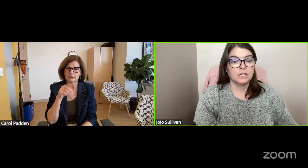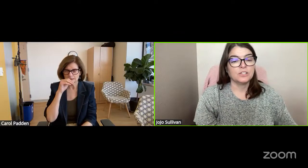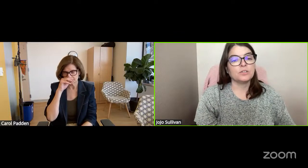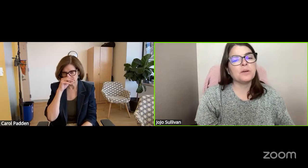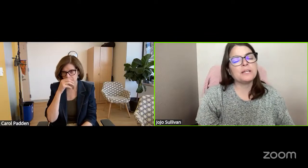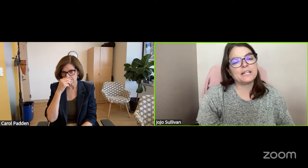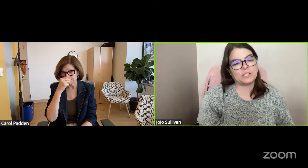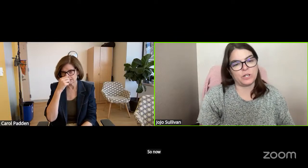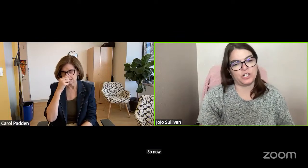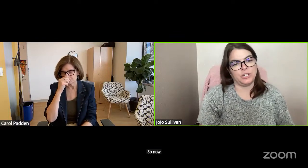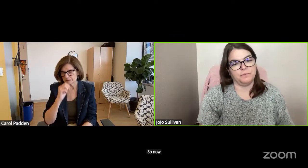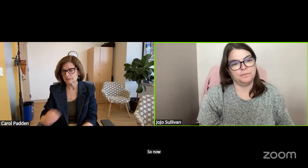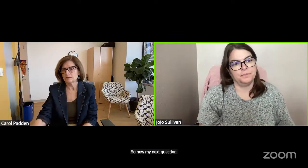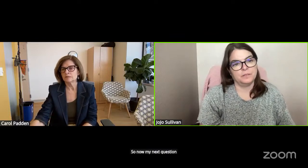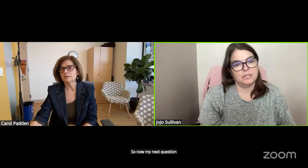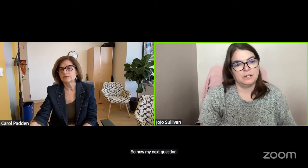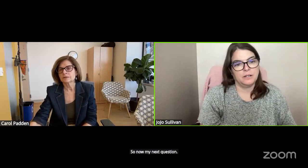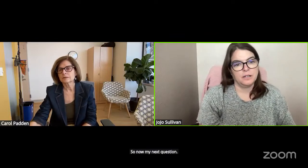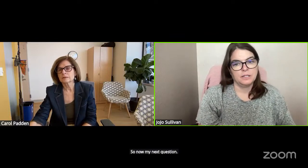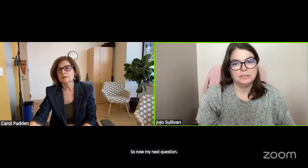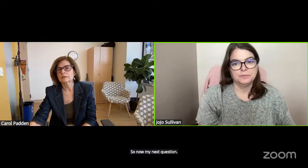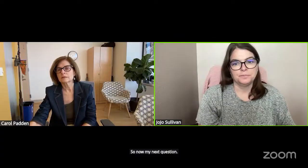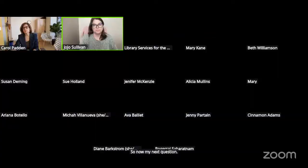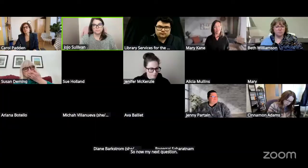So now my next question.